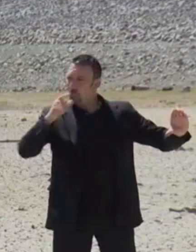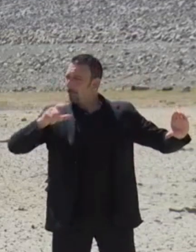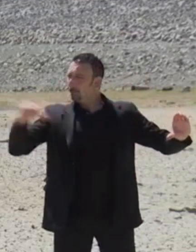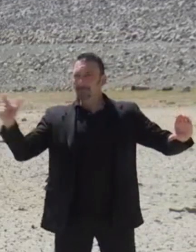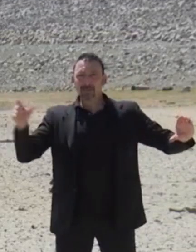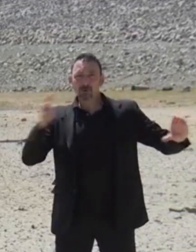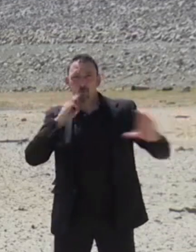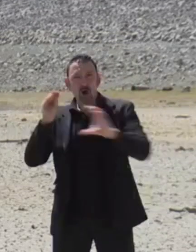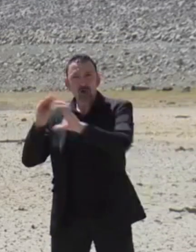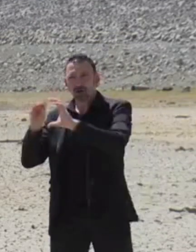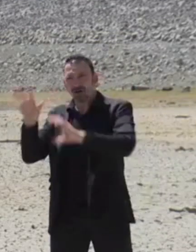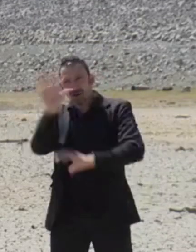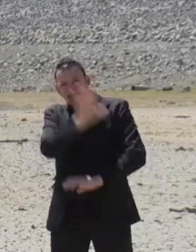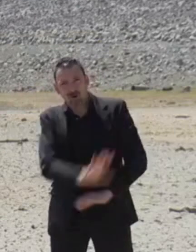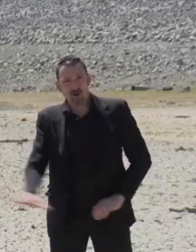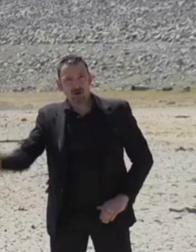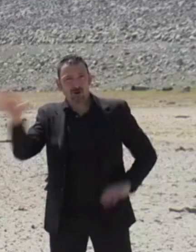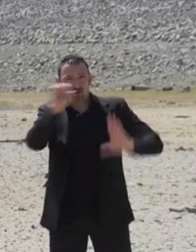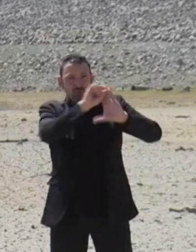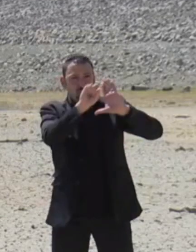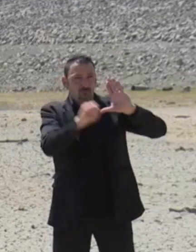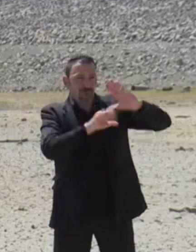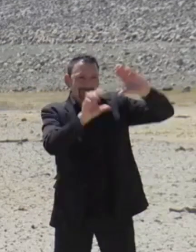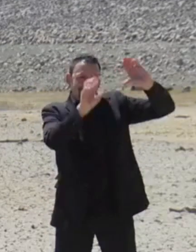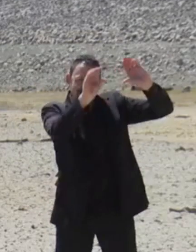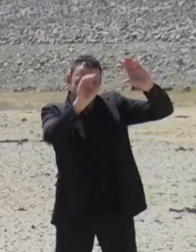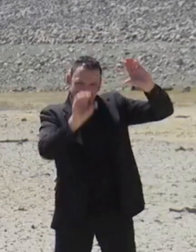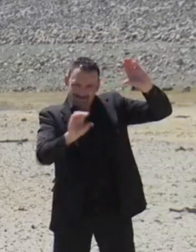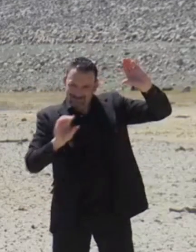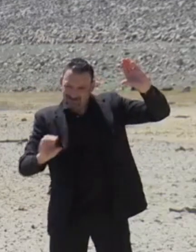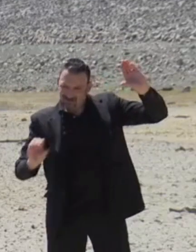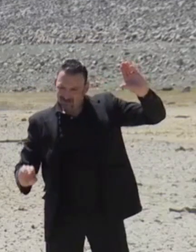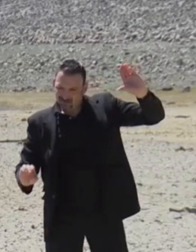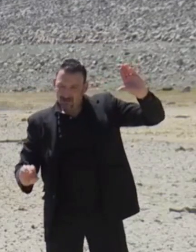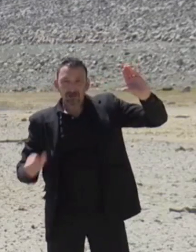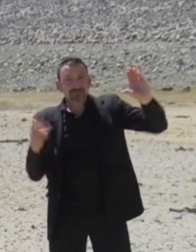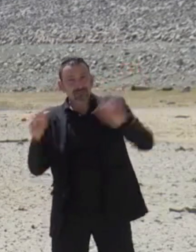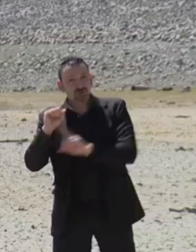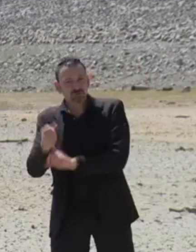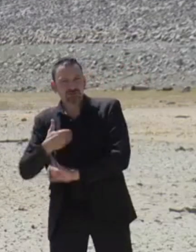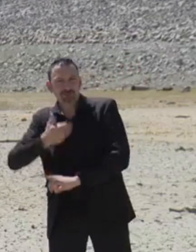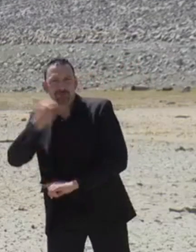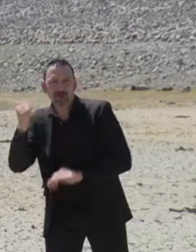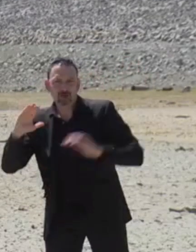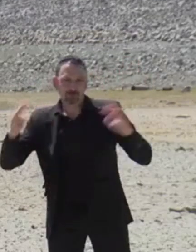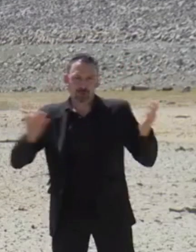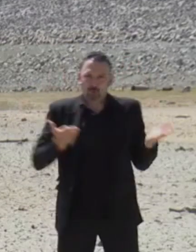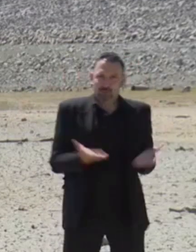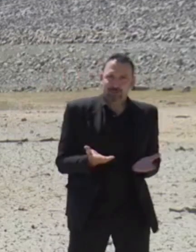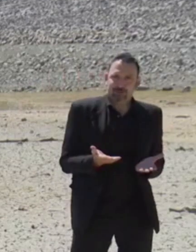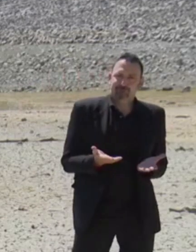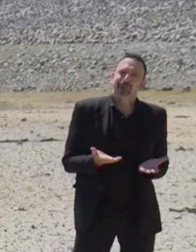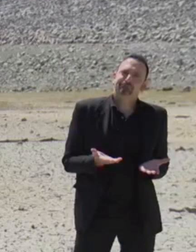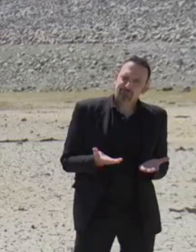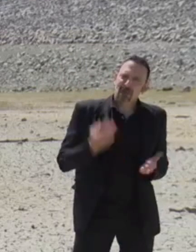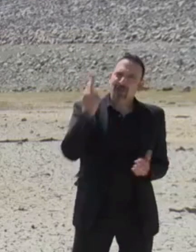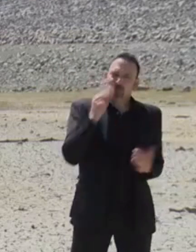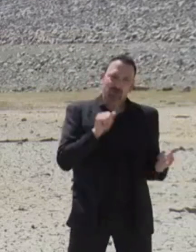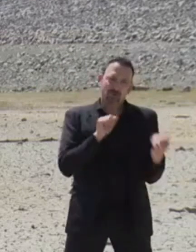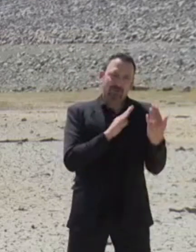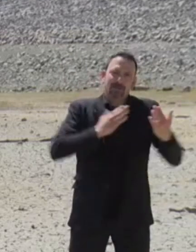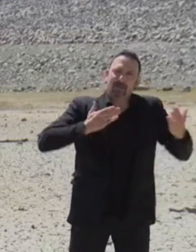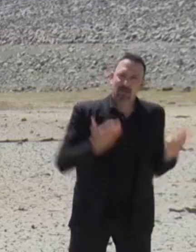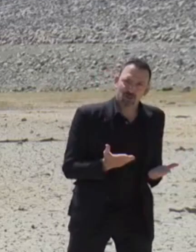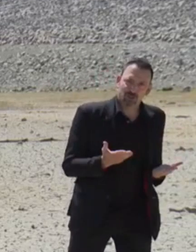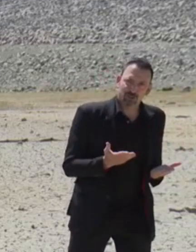down the state. But in certain parts of the state, conditions are more favorable at the moment than they are here. And so we took